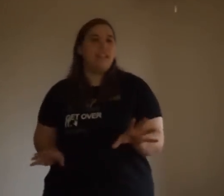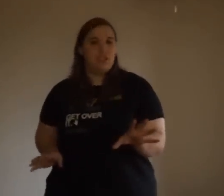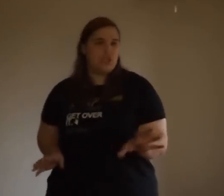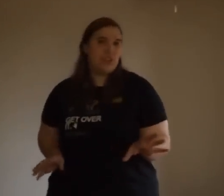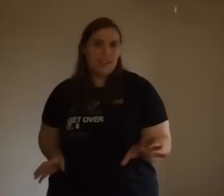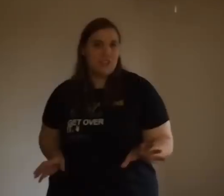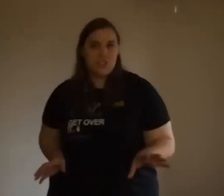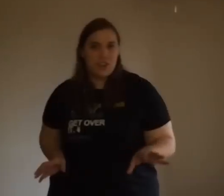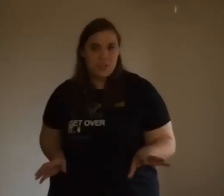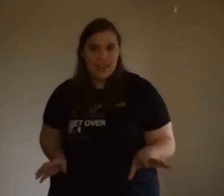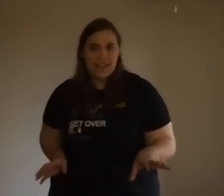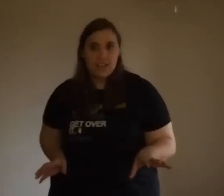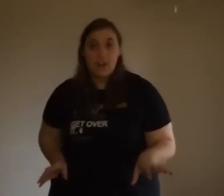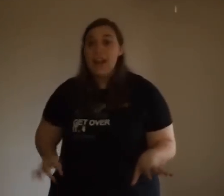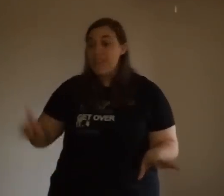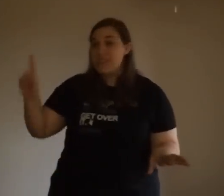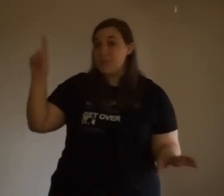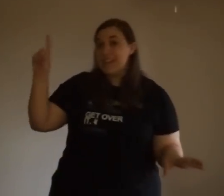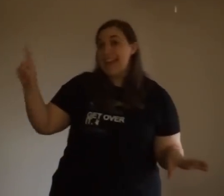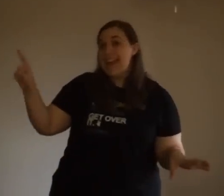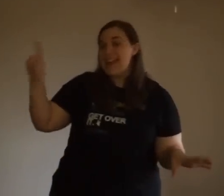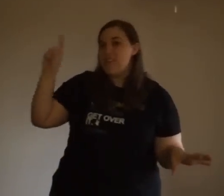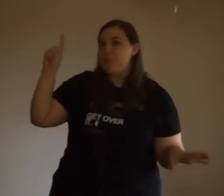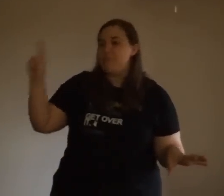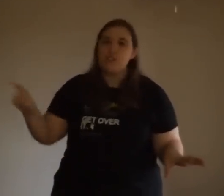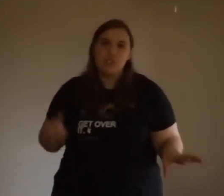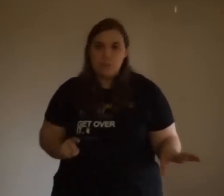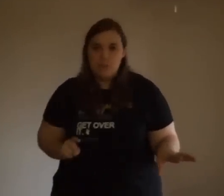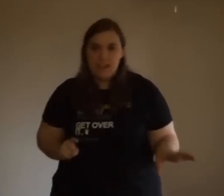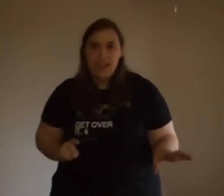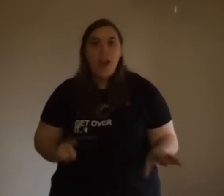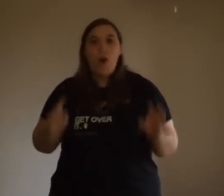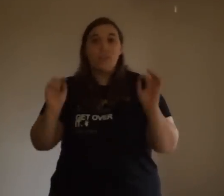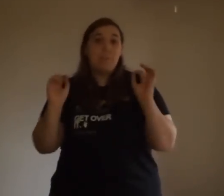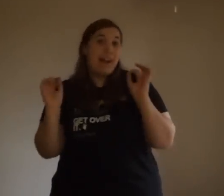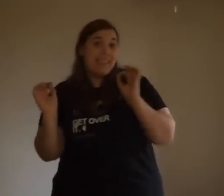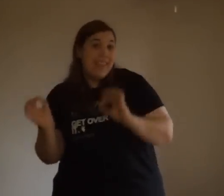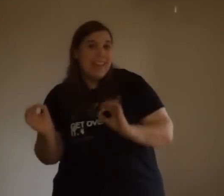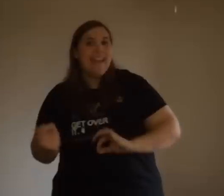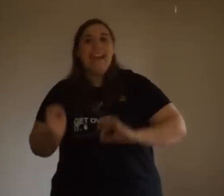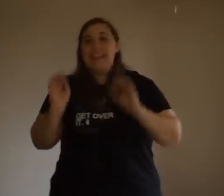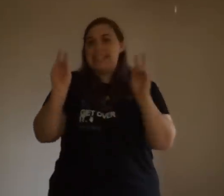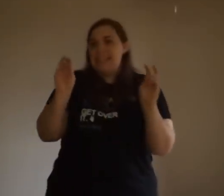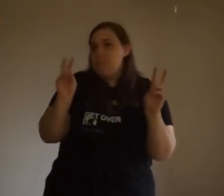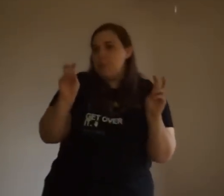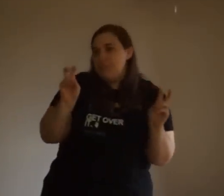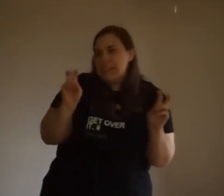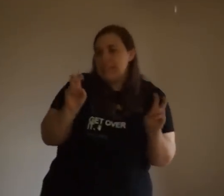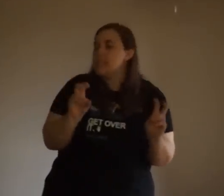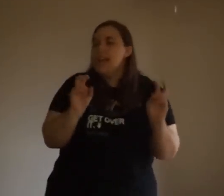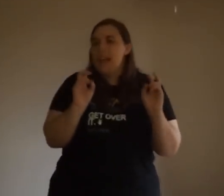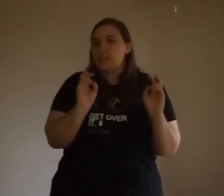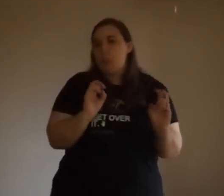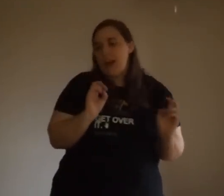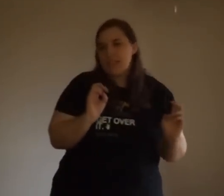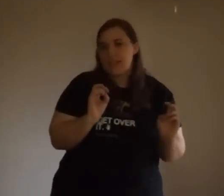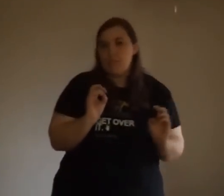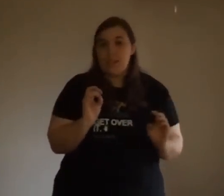feelings trick in Star Trek either. They do it again in the first movie, only by then, it's simple feelings, and Spock is confessing